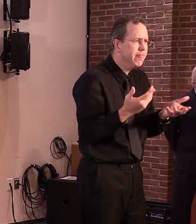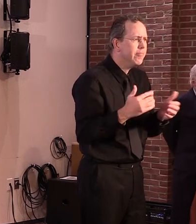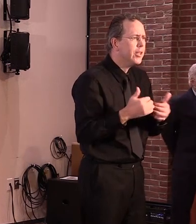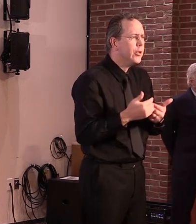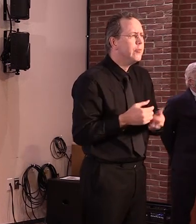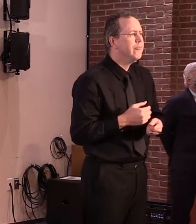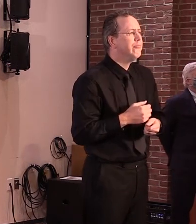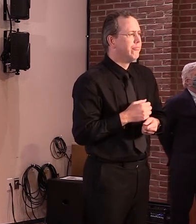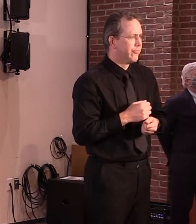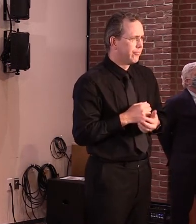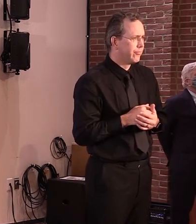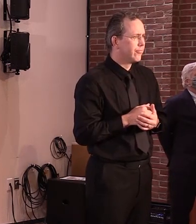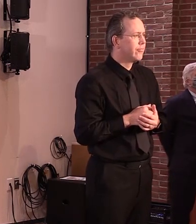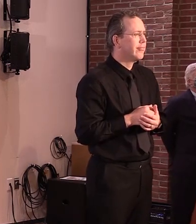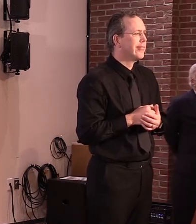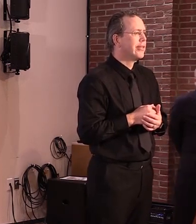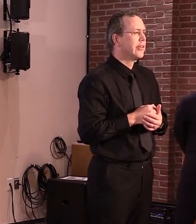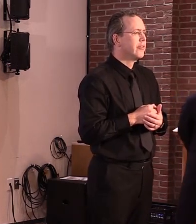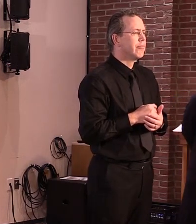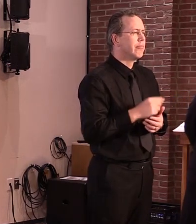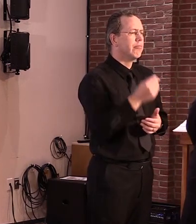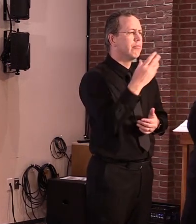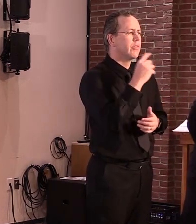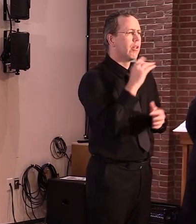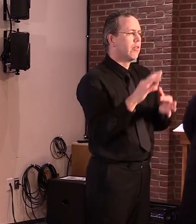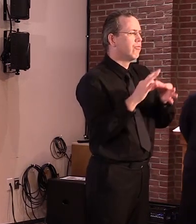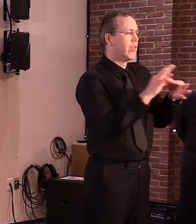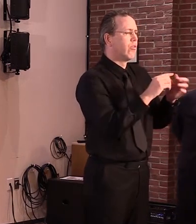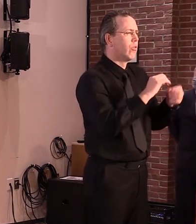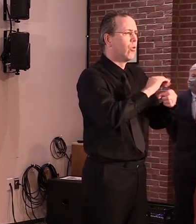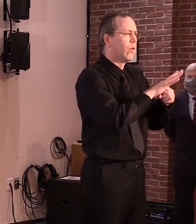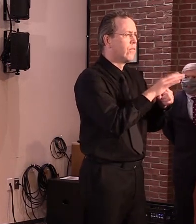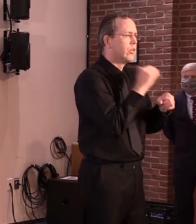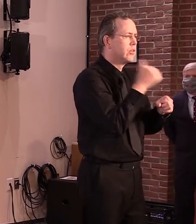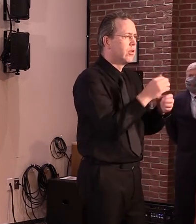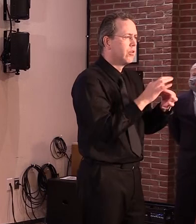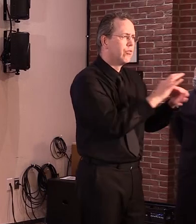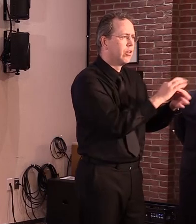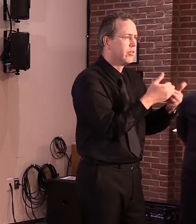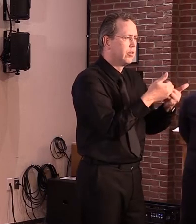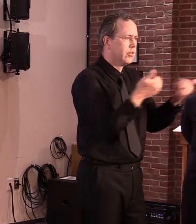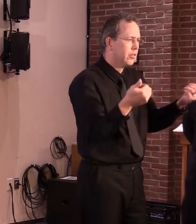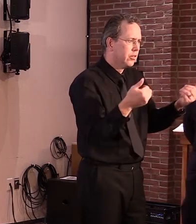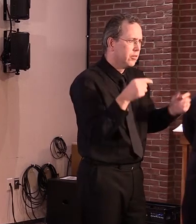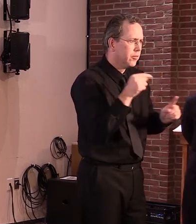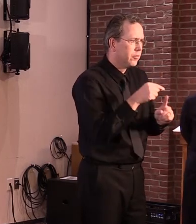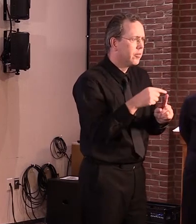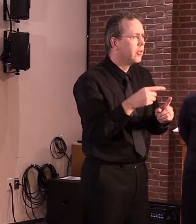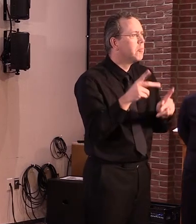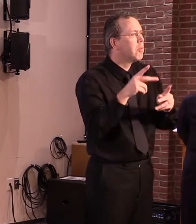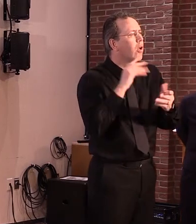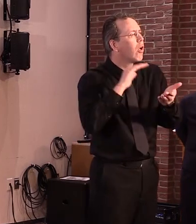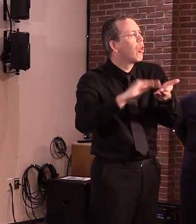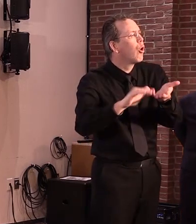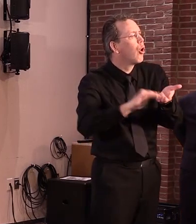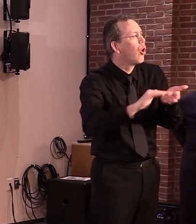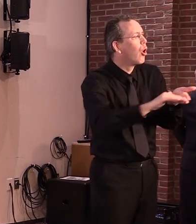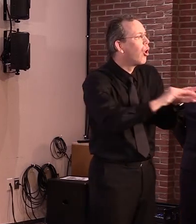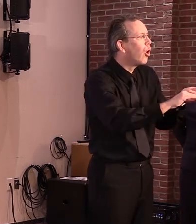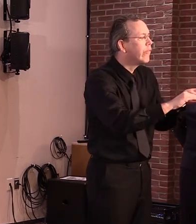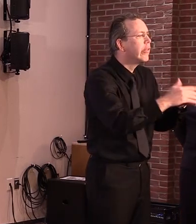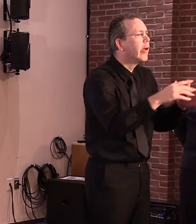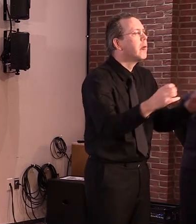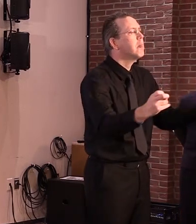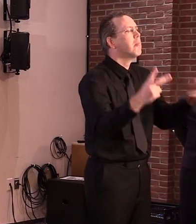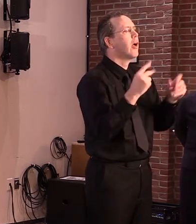COVID-19 is that many people were off as part of seasonal layoffs that may have been able to return to work